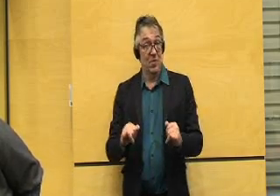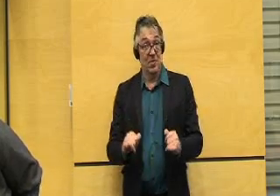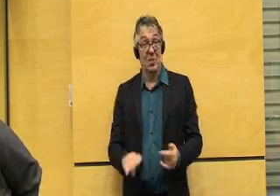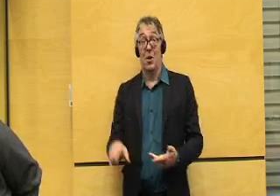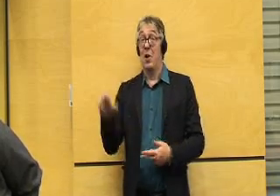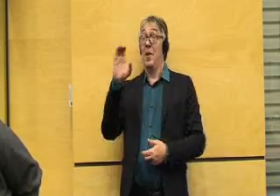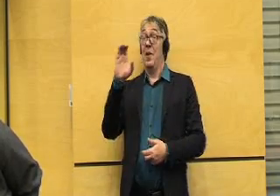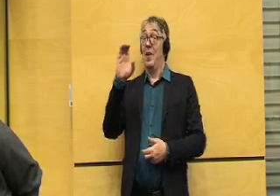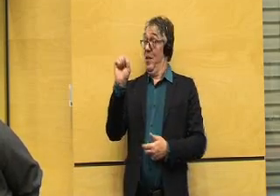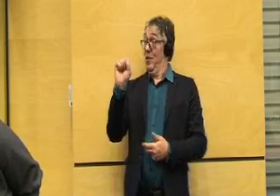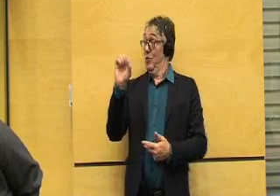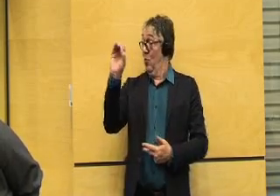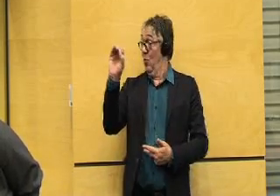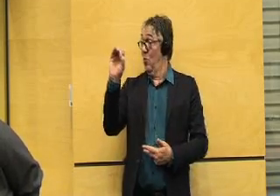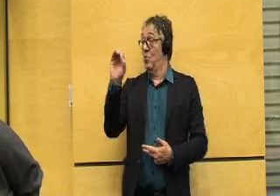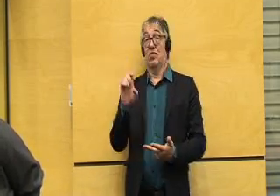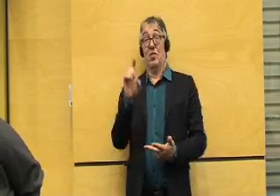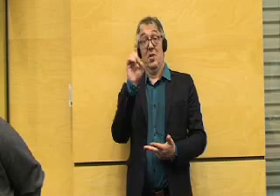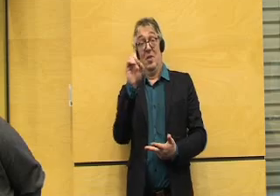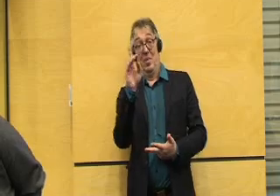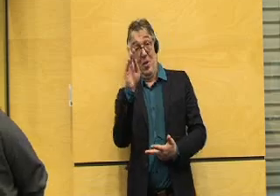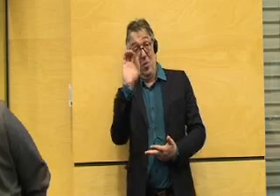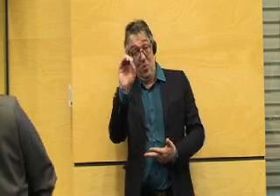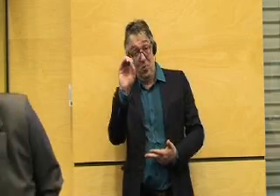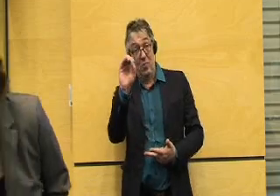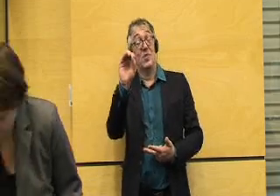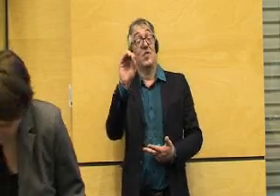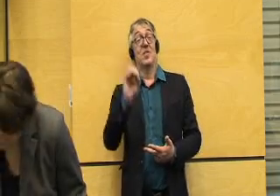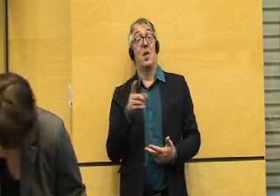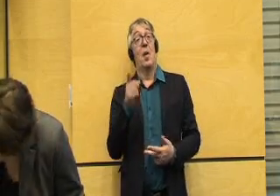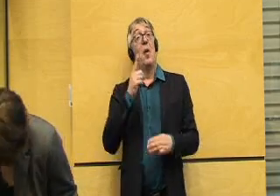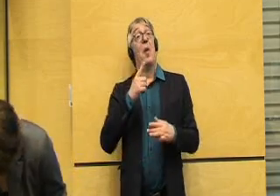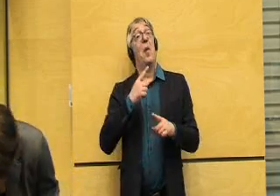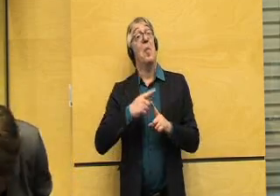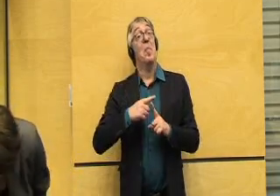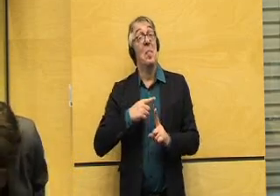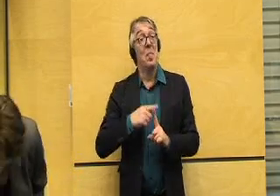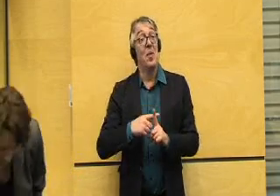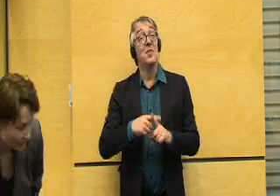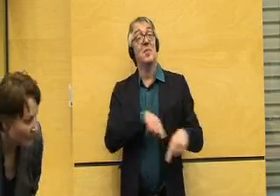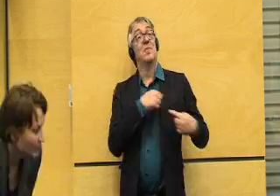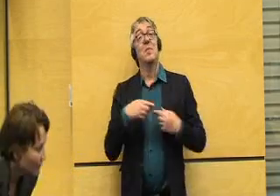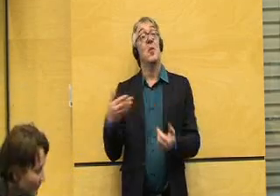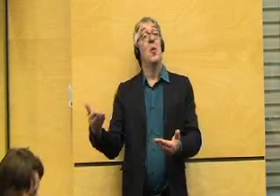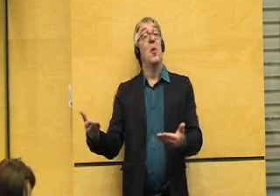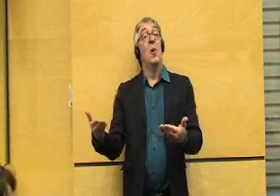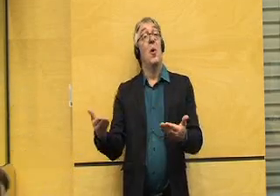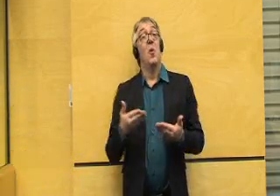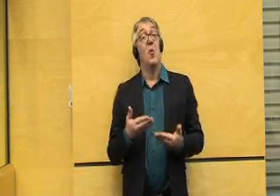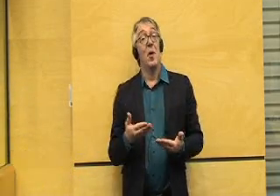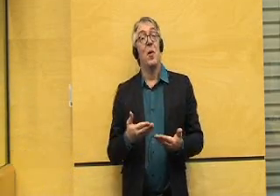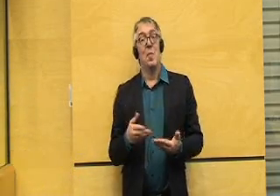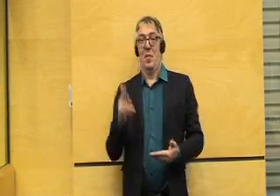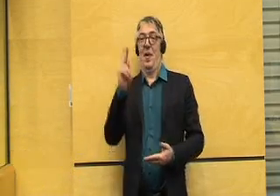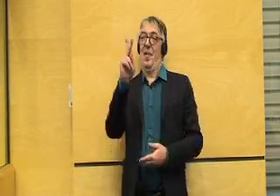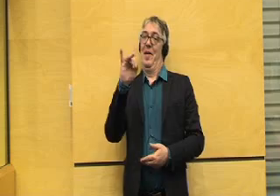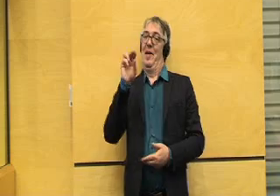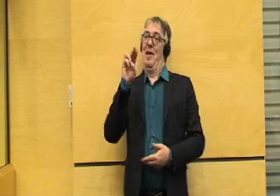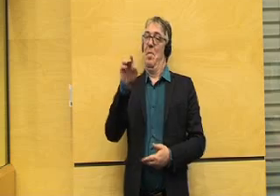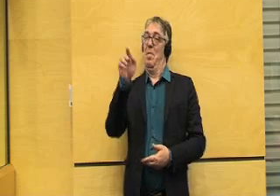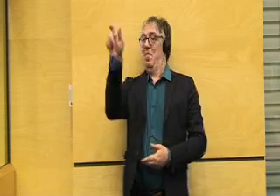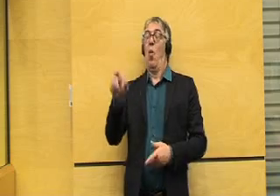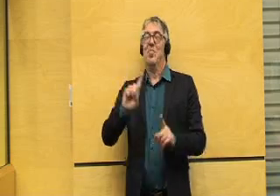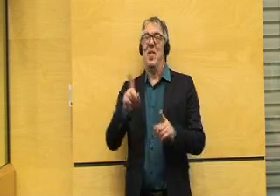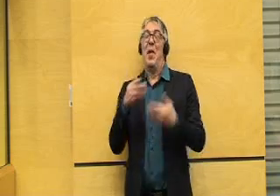and DPOs, and last but not least, I would like to welcome our colleague Kim for thank